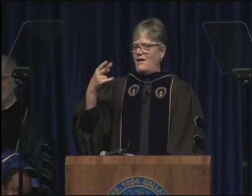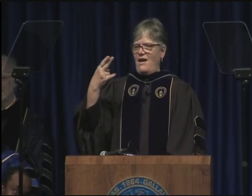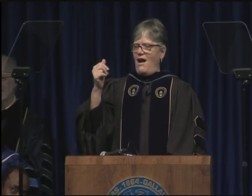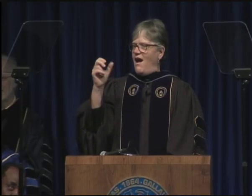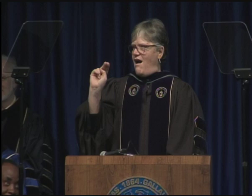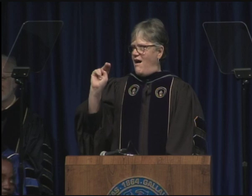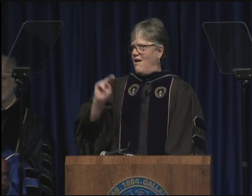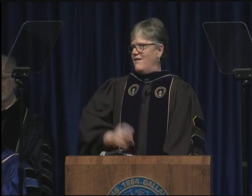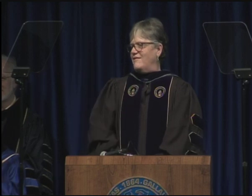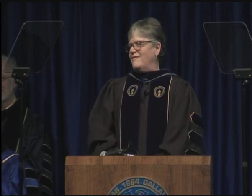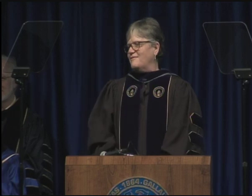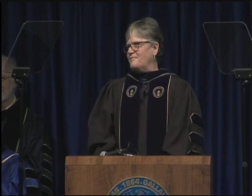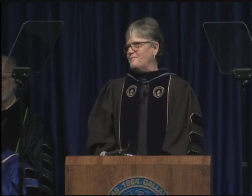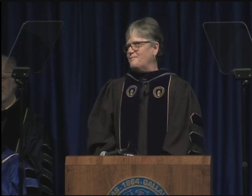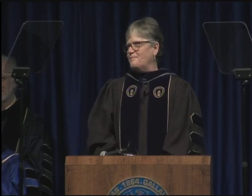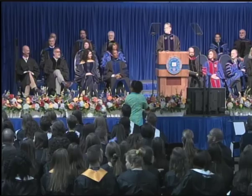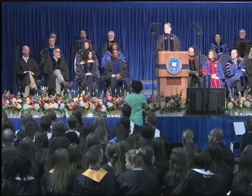Kimberly Hahn.